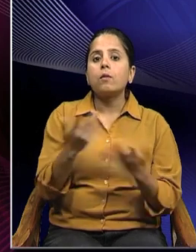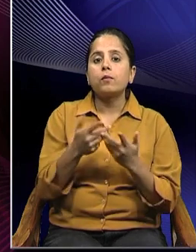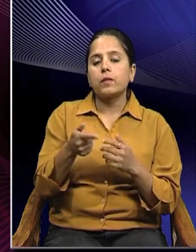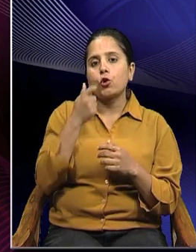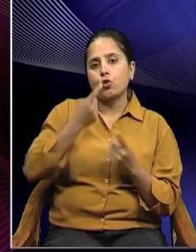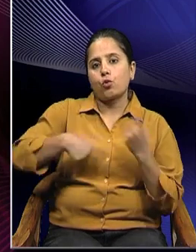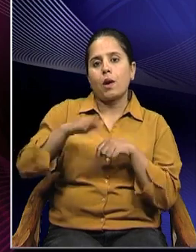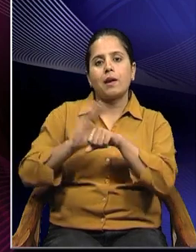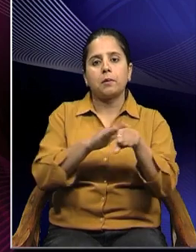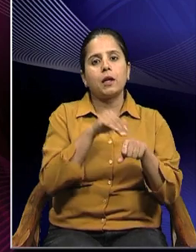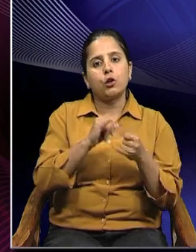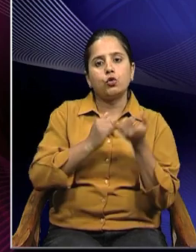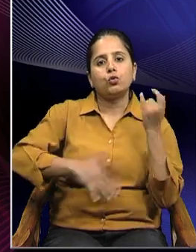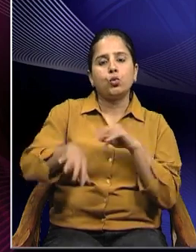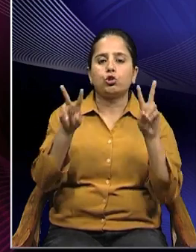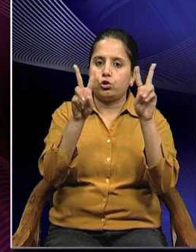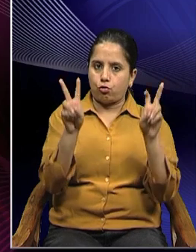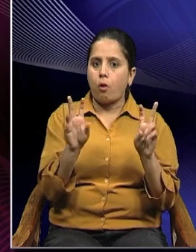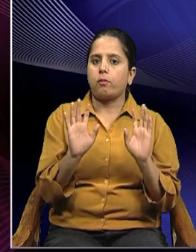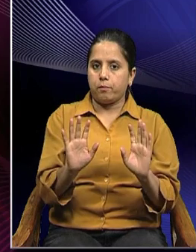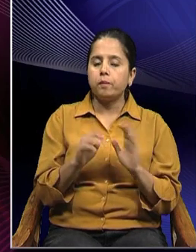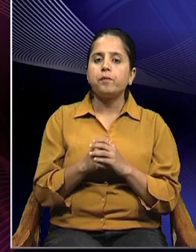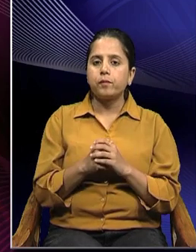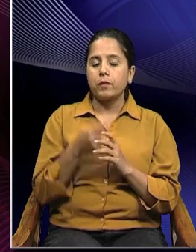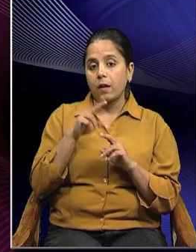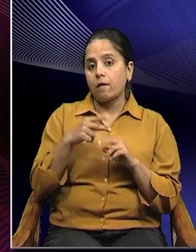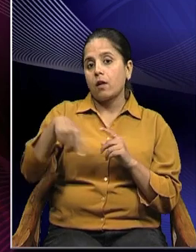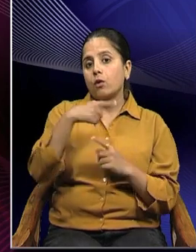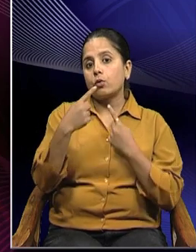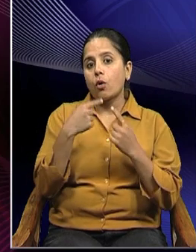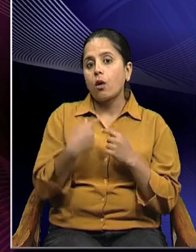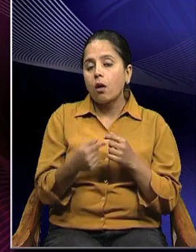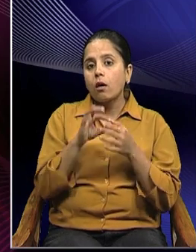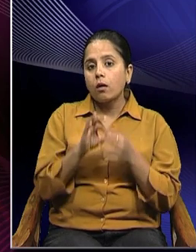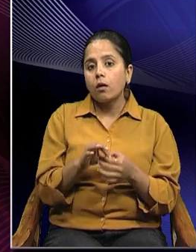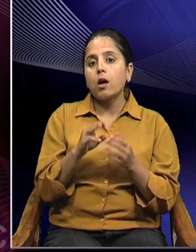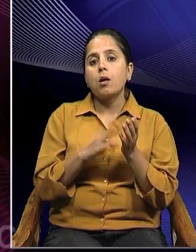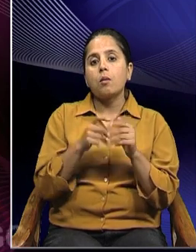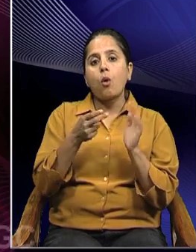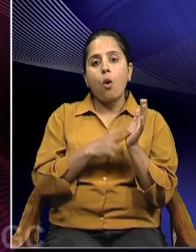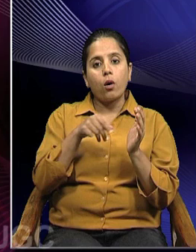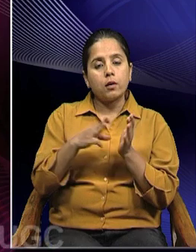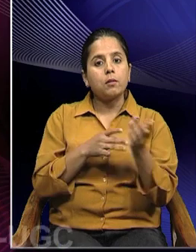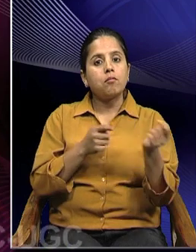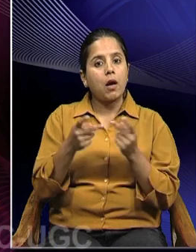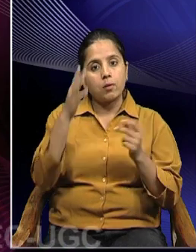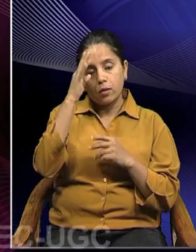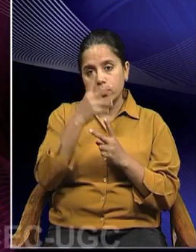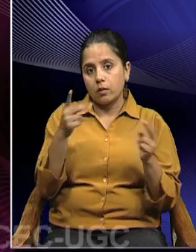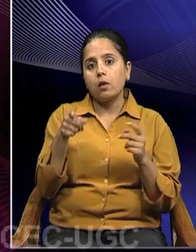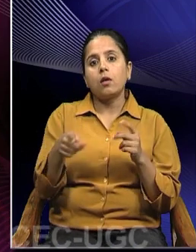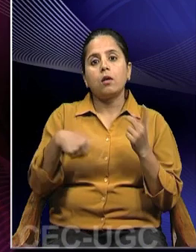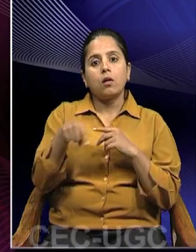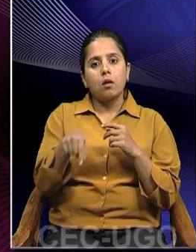human experience in social context, while if we talk about the modern management theories, they basically emanated